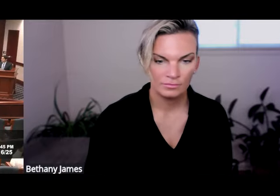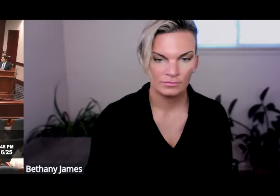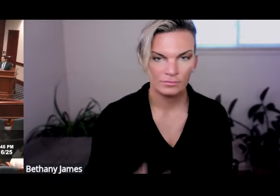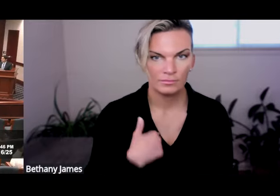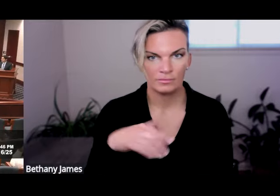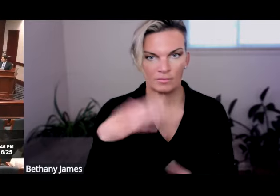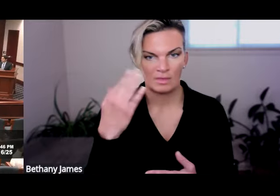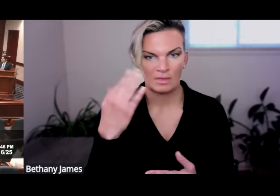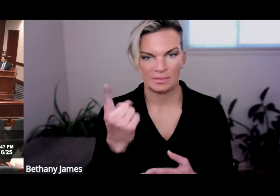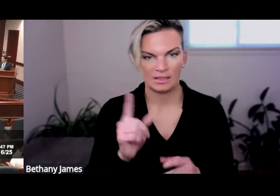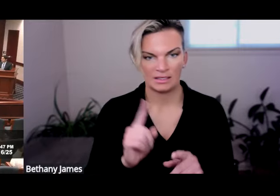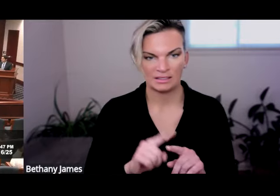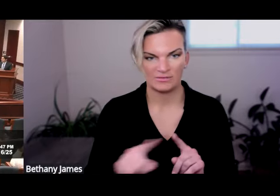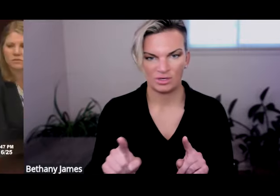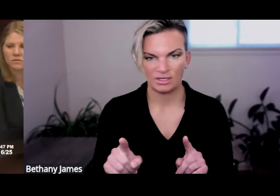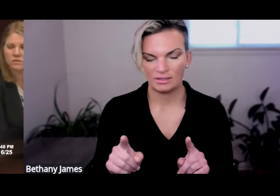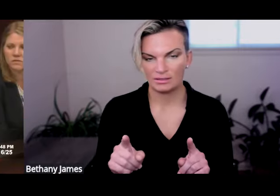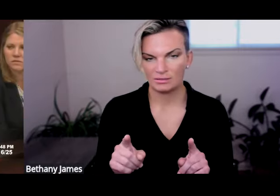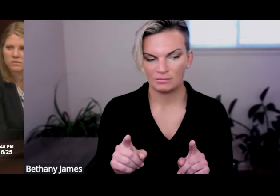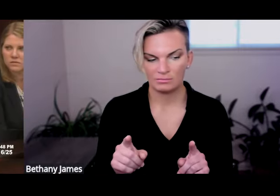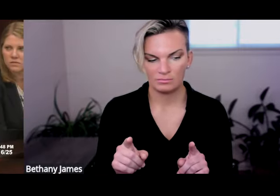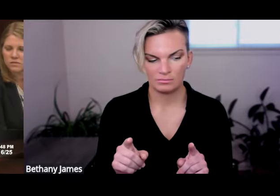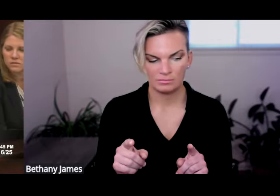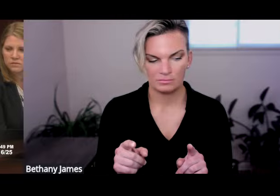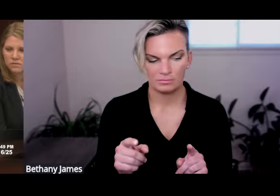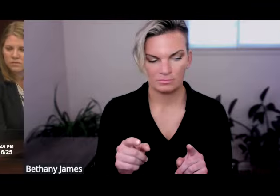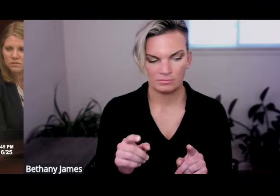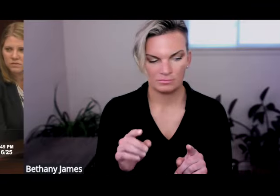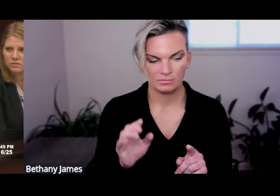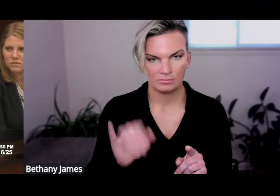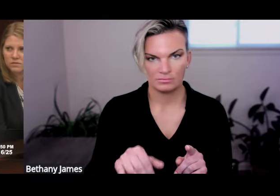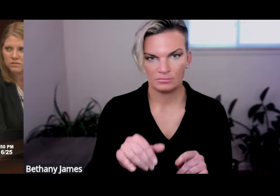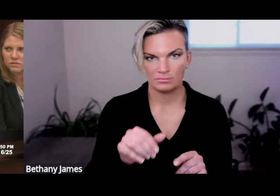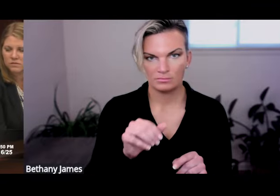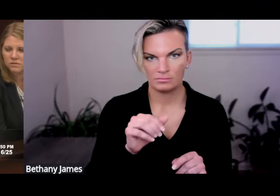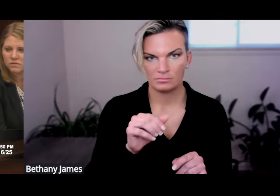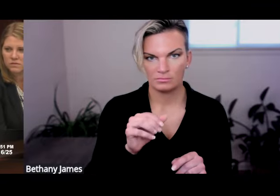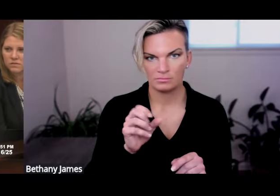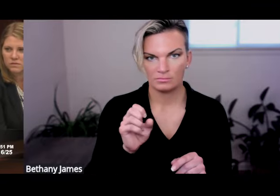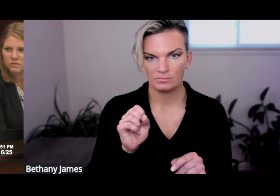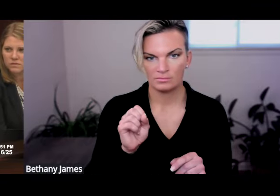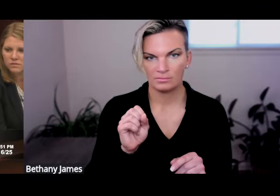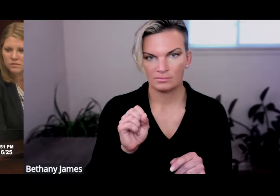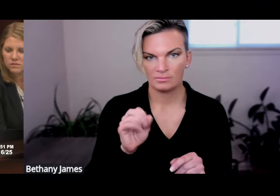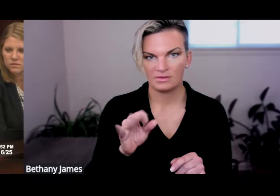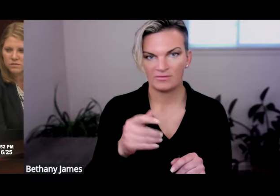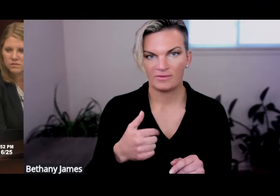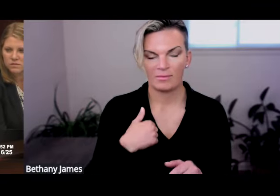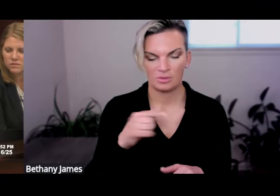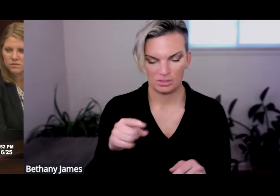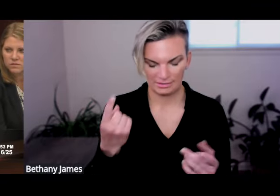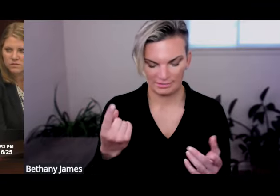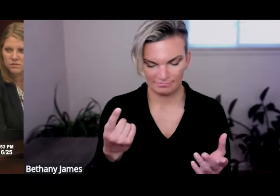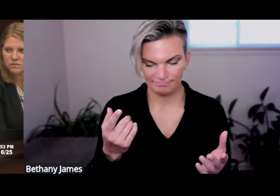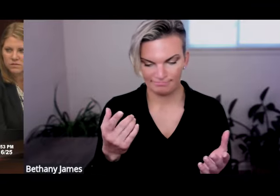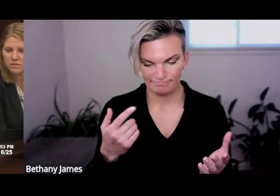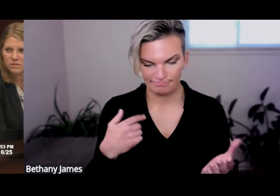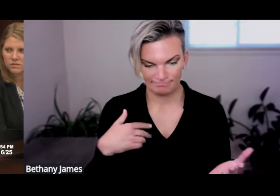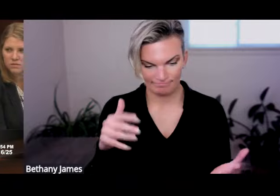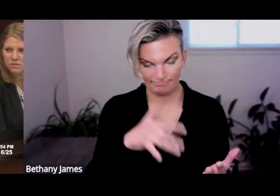because that doesn't suggest to me, like if I'm even sitting here, I'm struggling